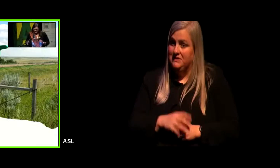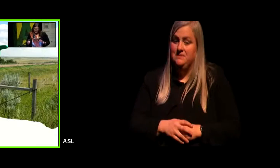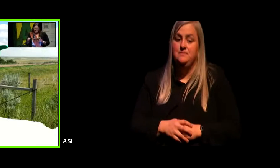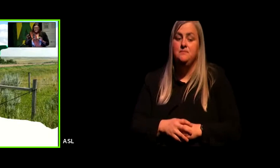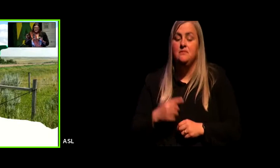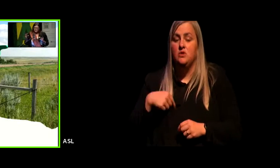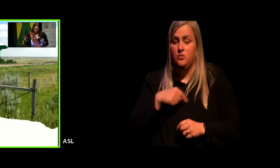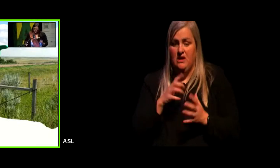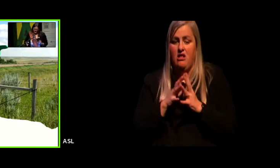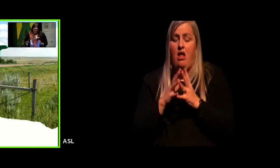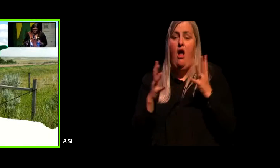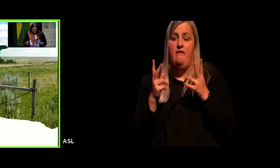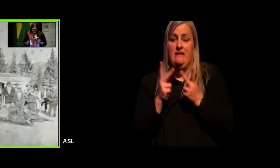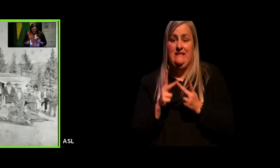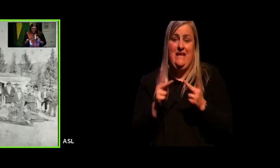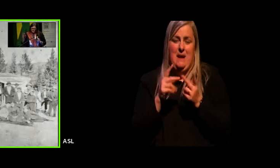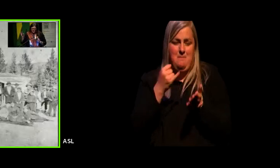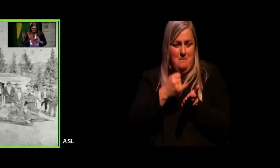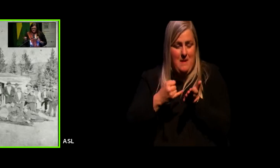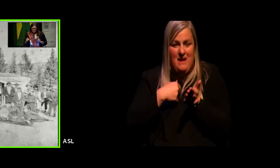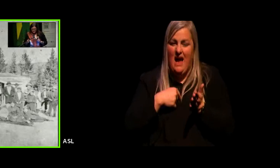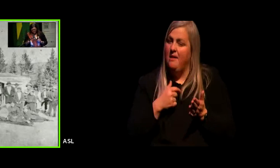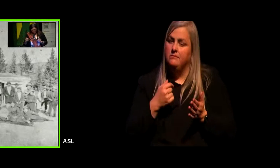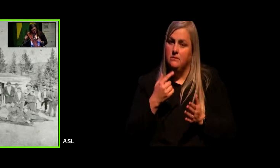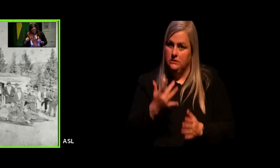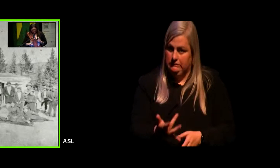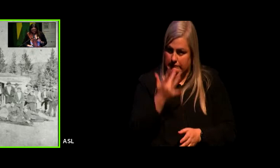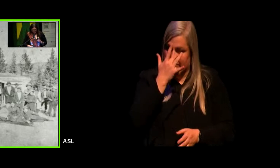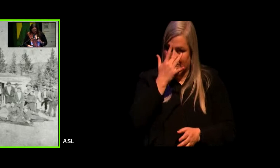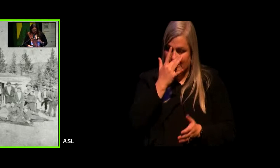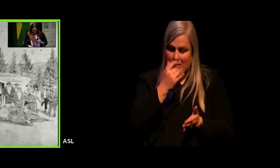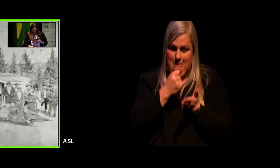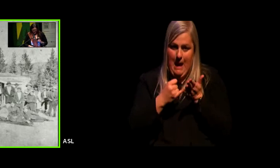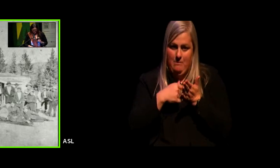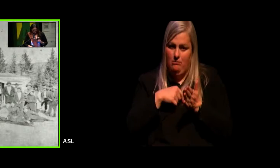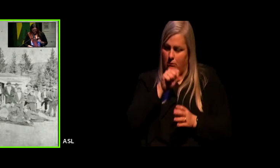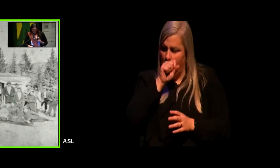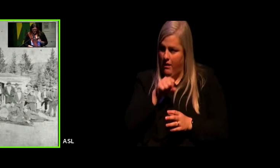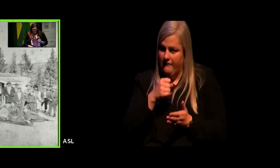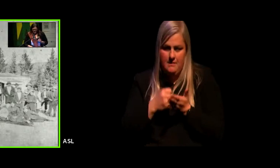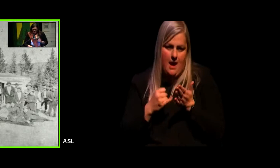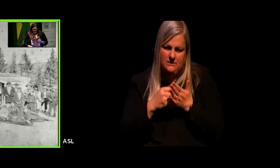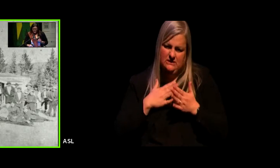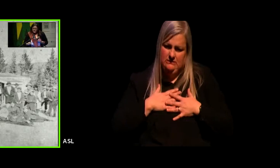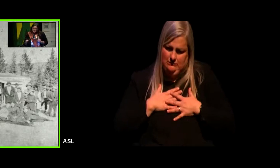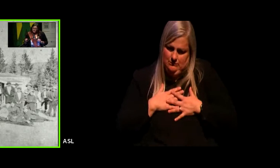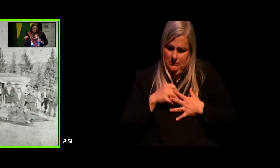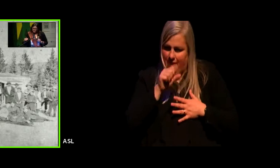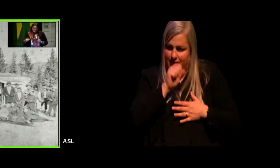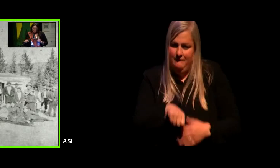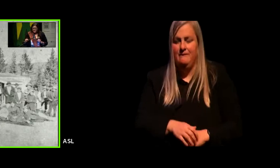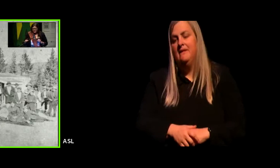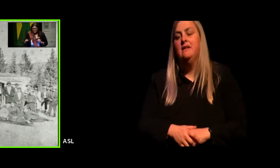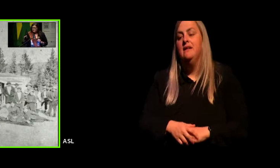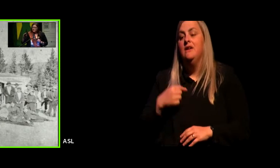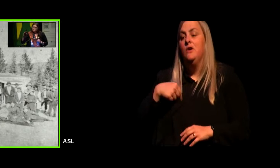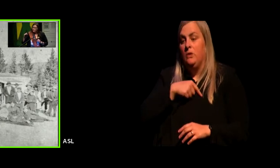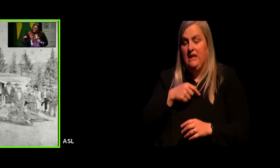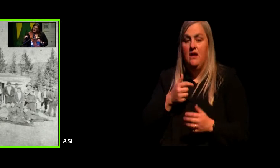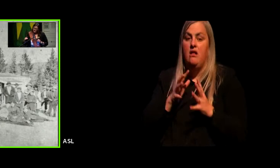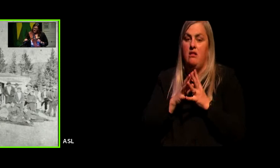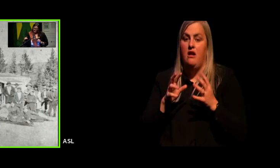mapping. I'm a total map nerd. You don't see it too much in this presentation, but maps are my jam. We did a bunch of remote sensing